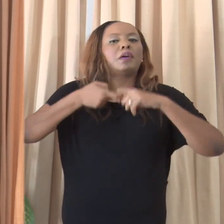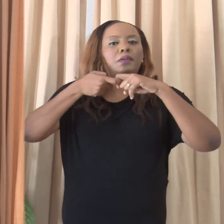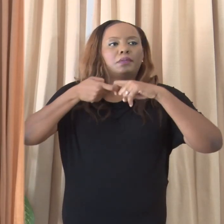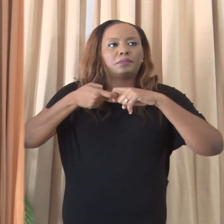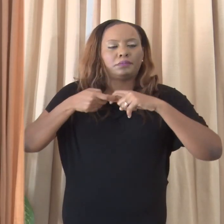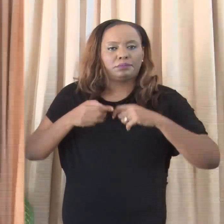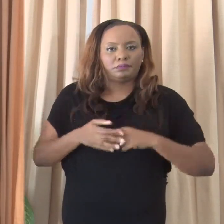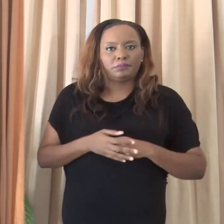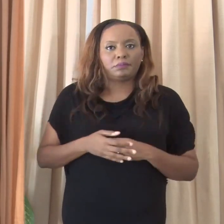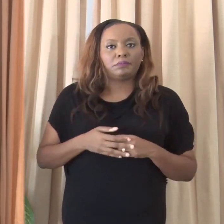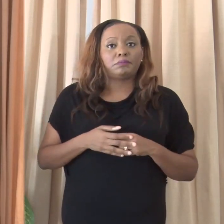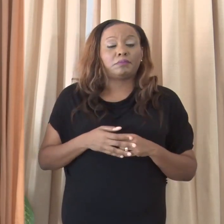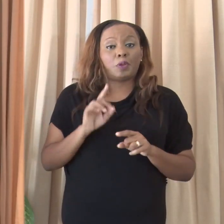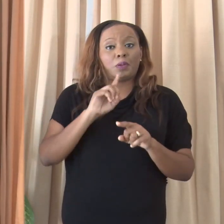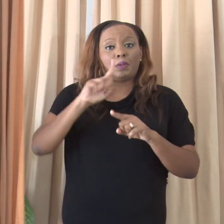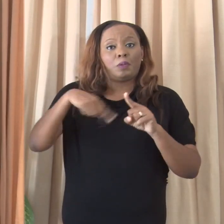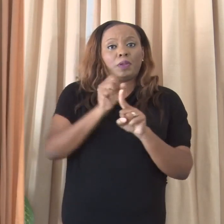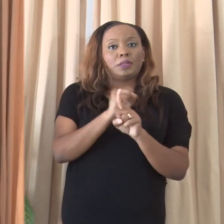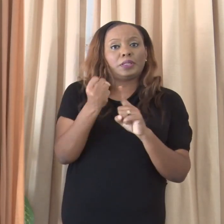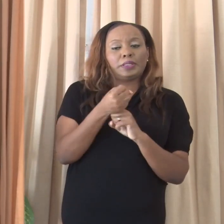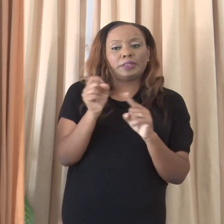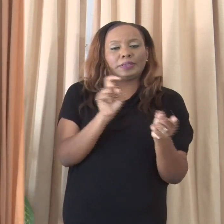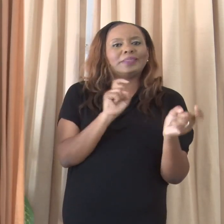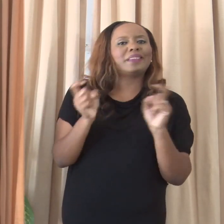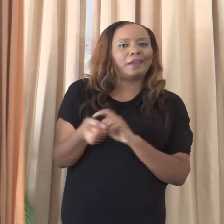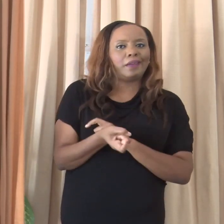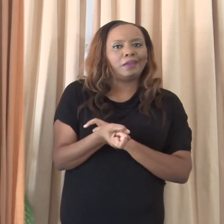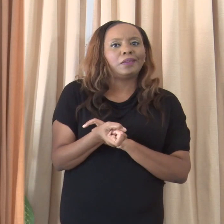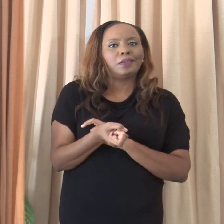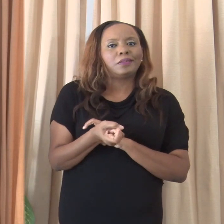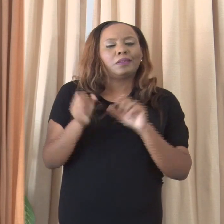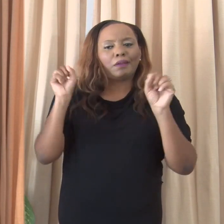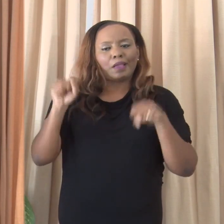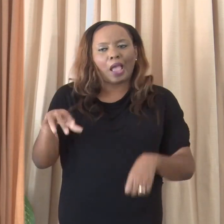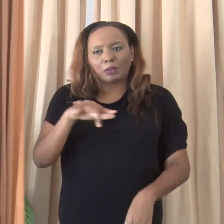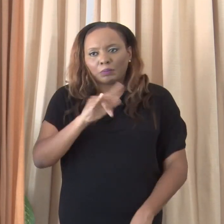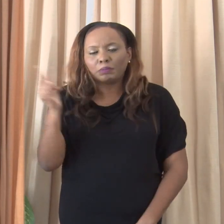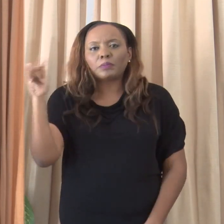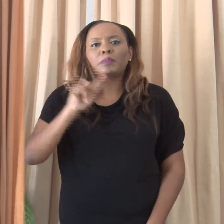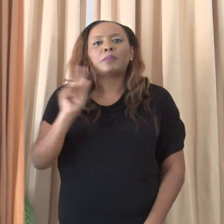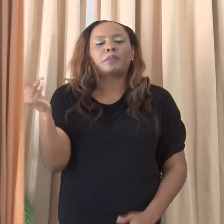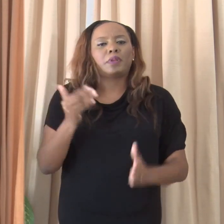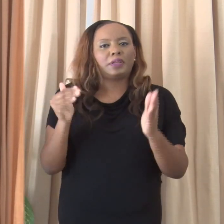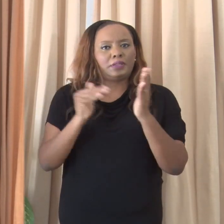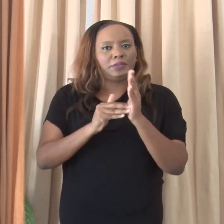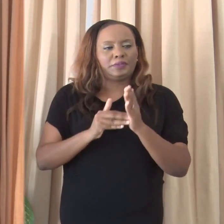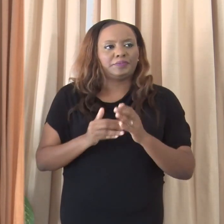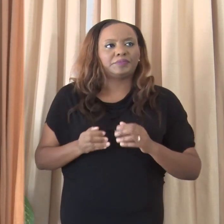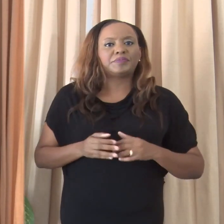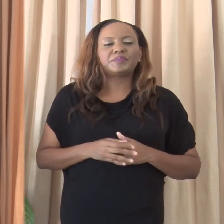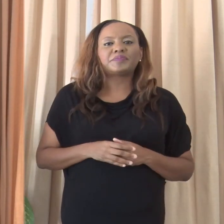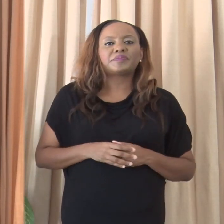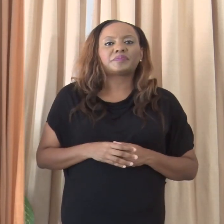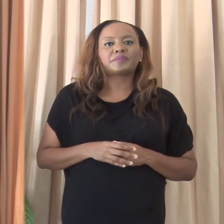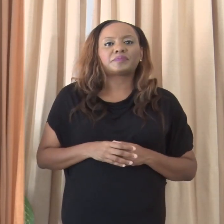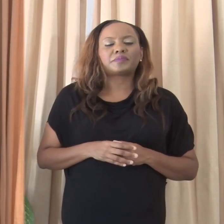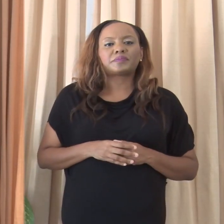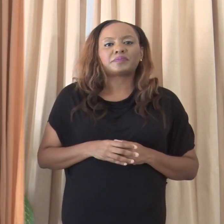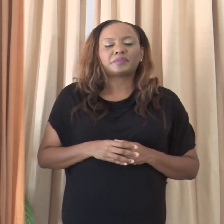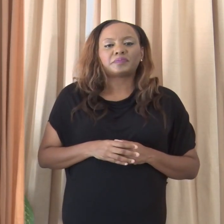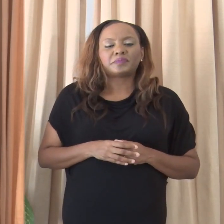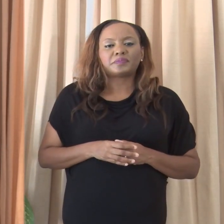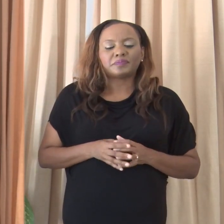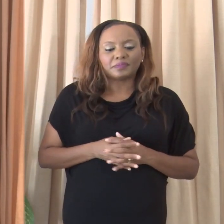has abated, and obviously until such time as we are confident about the circumstances here in Barbados. And